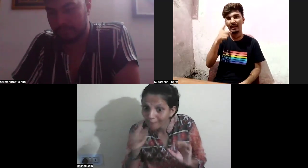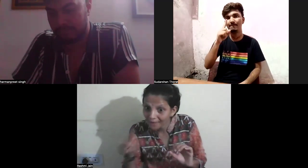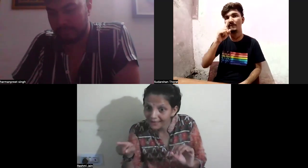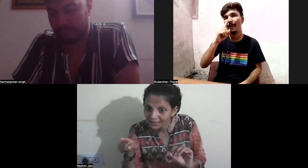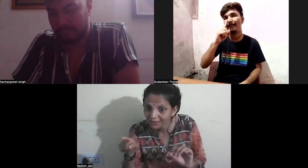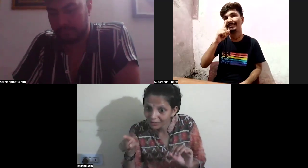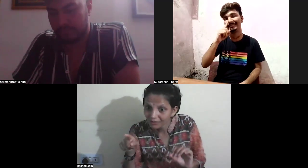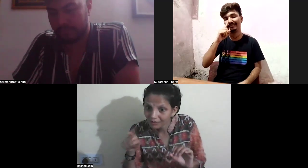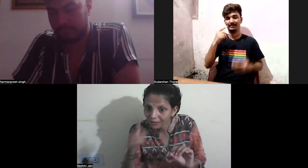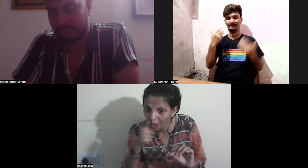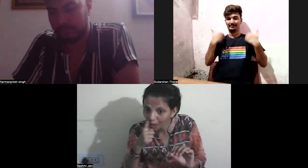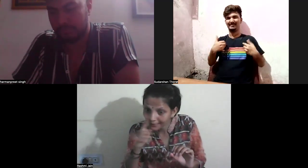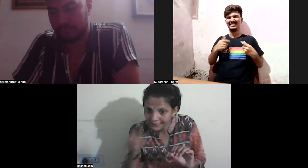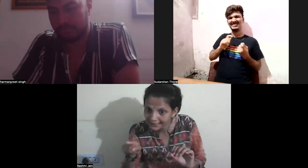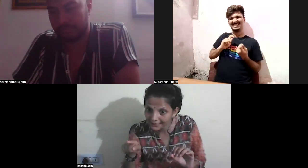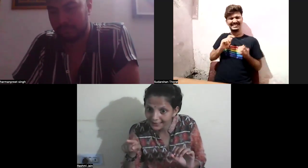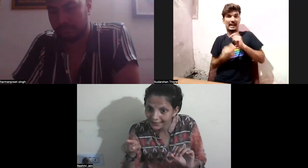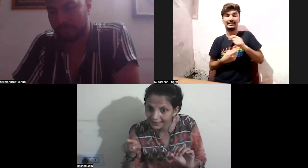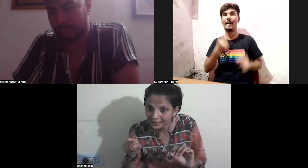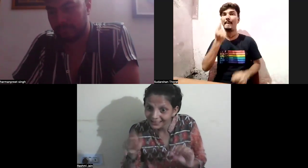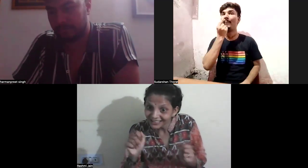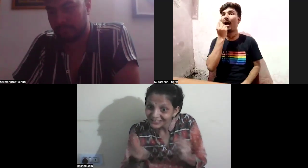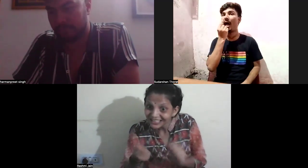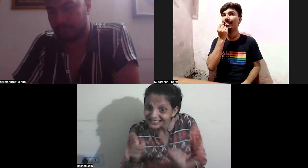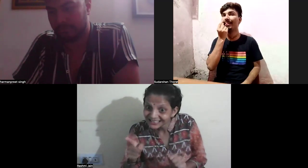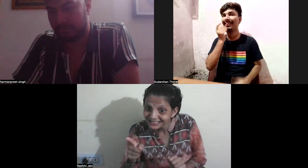menstruate? Okay, so if